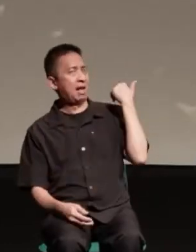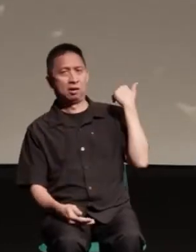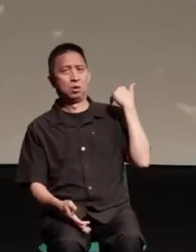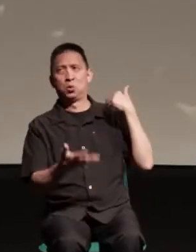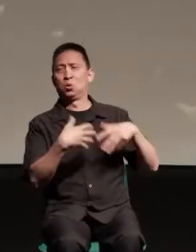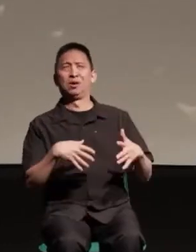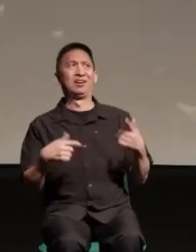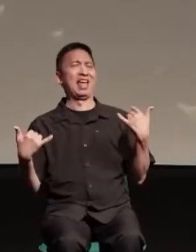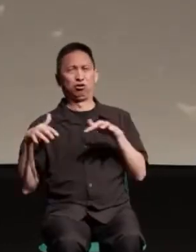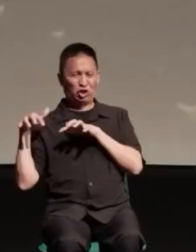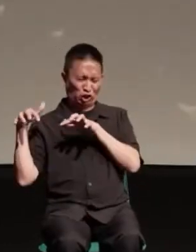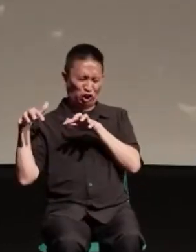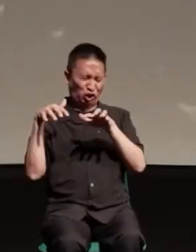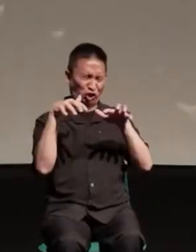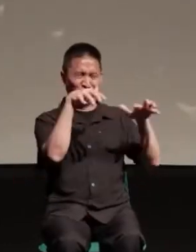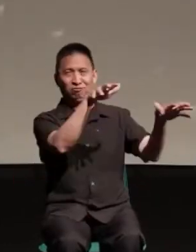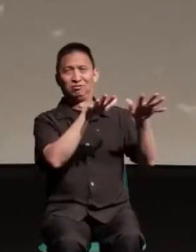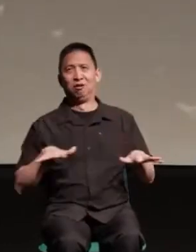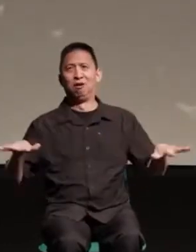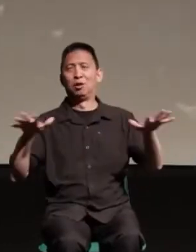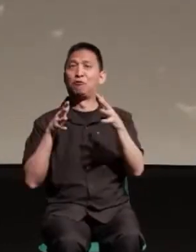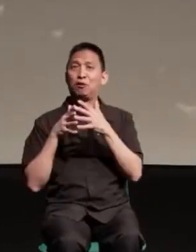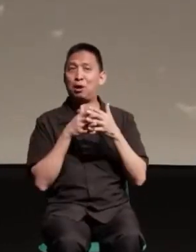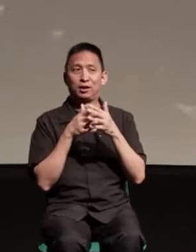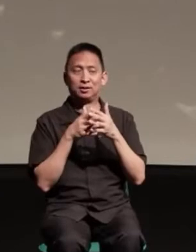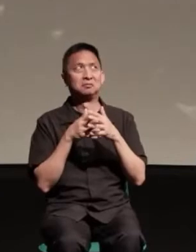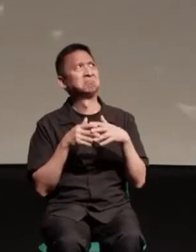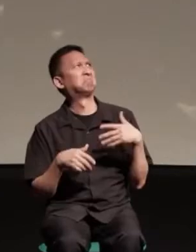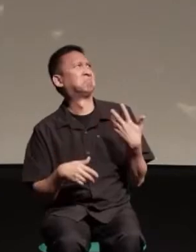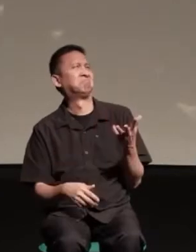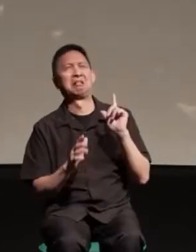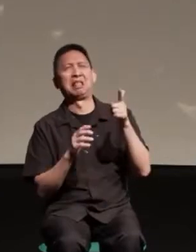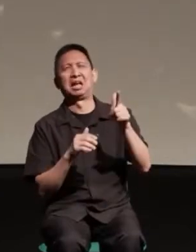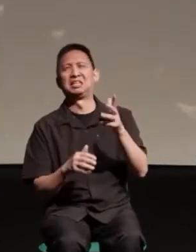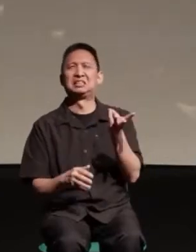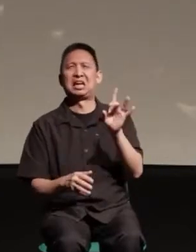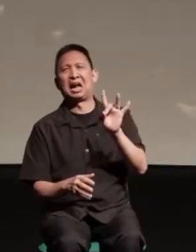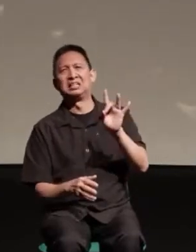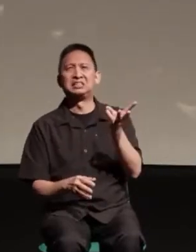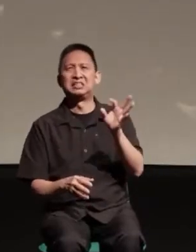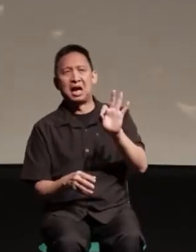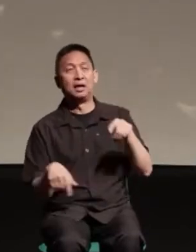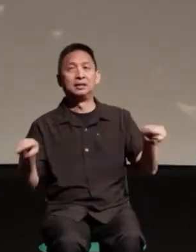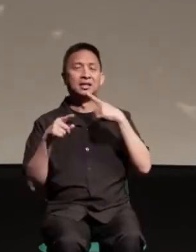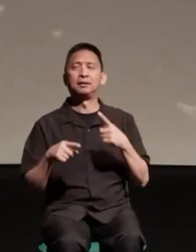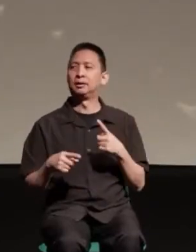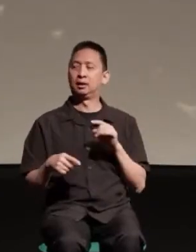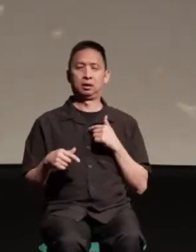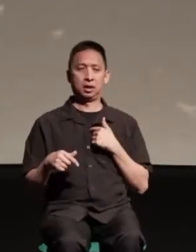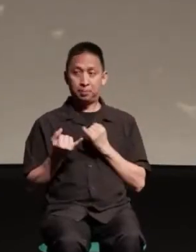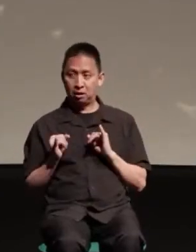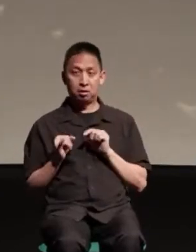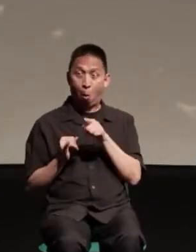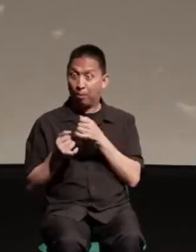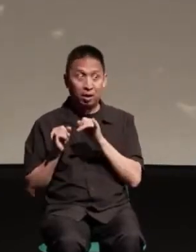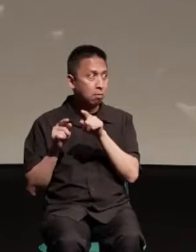them, and it's brilliant, right? They came together in the late 60s and said, we want to leverage economies of scale. We want to